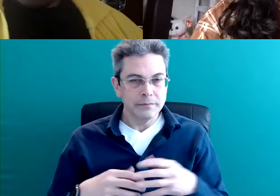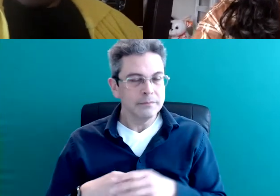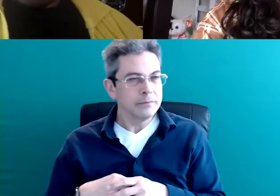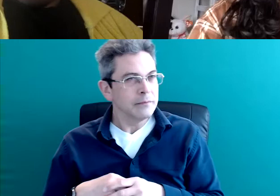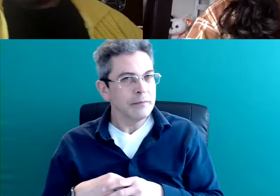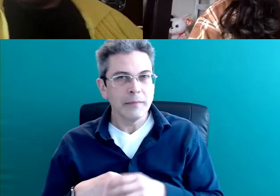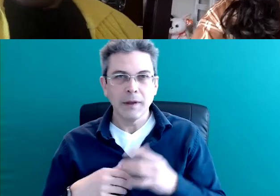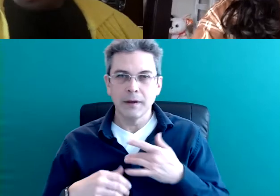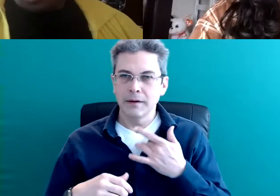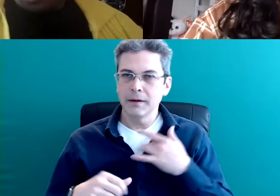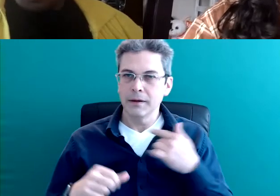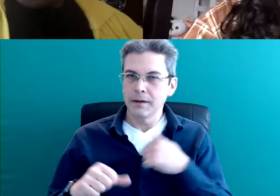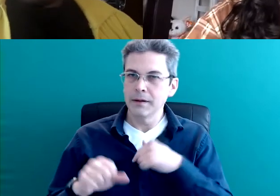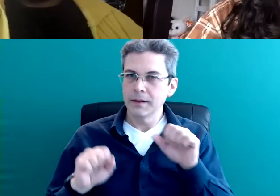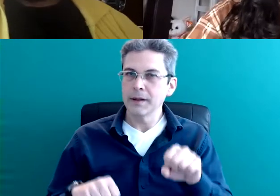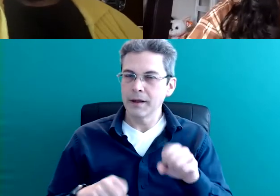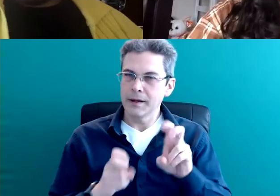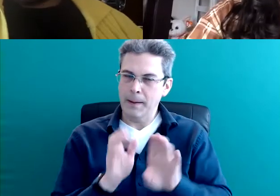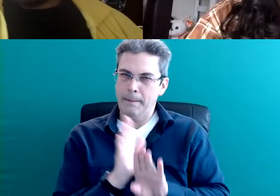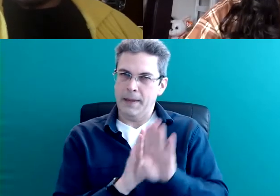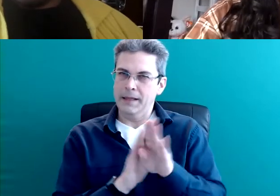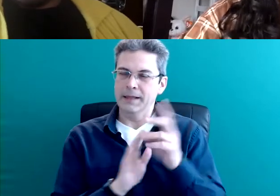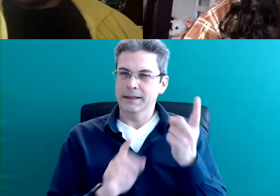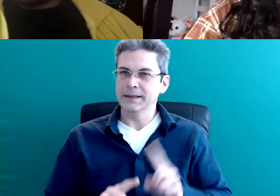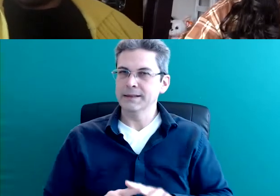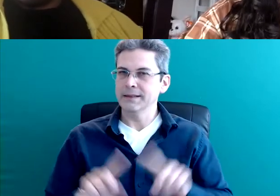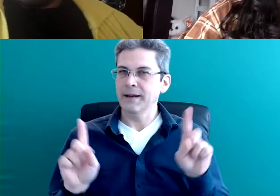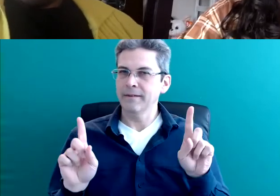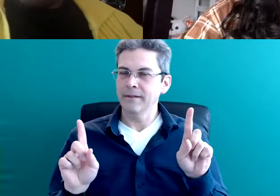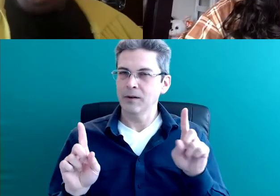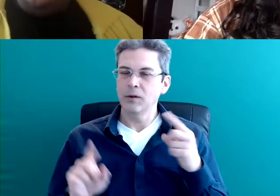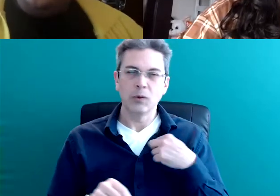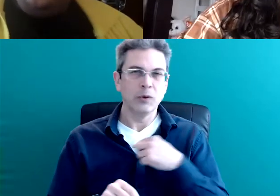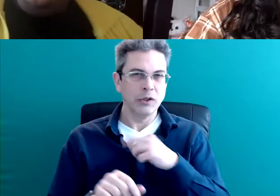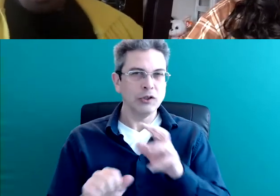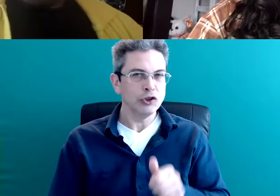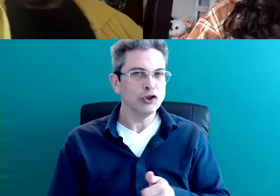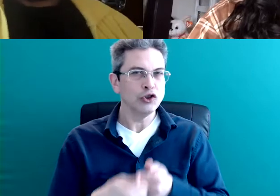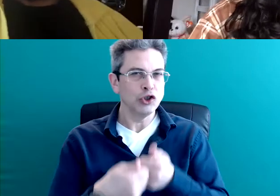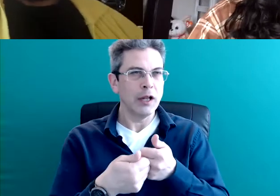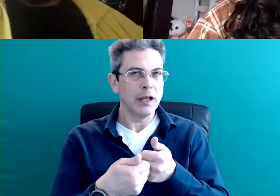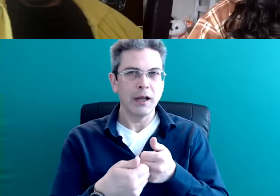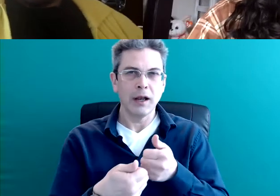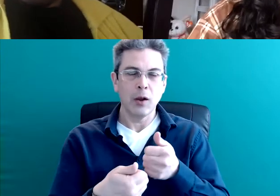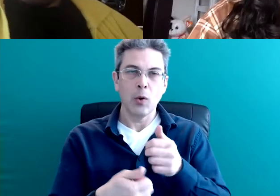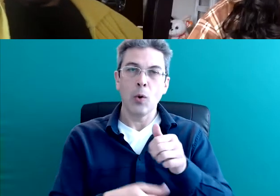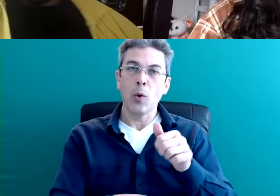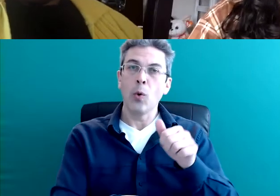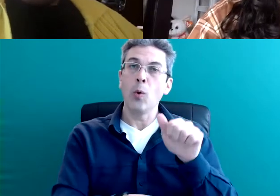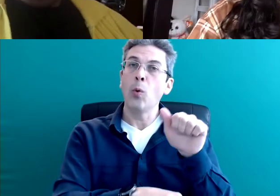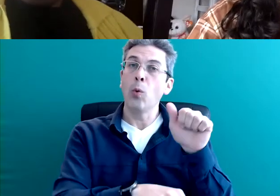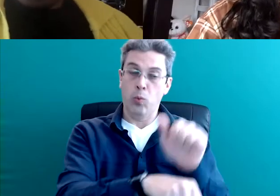can build differently. We can like challenge the ways that work functions if we take disability